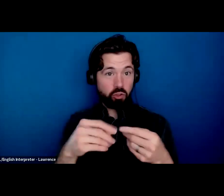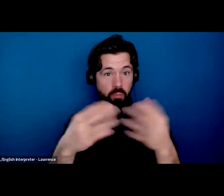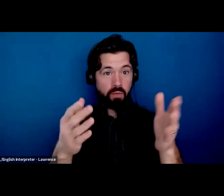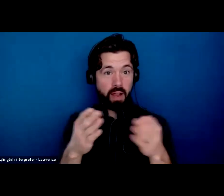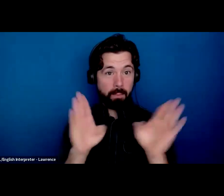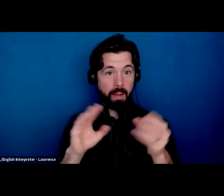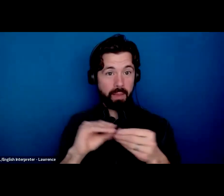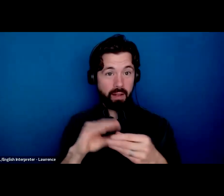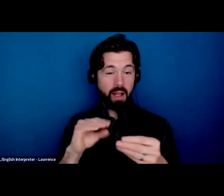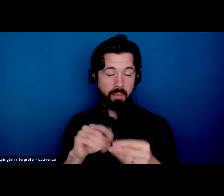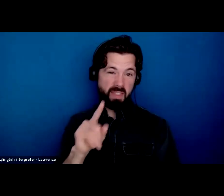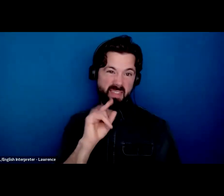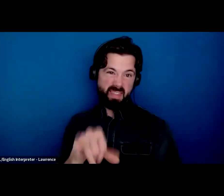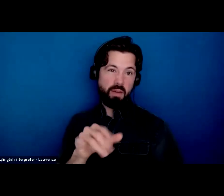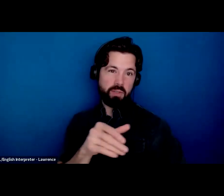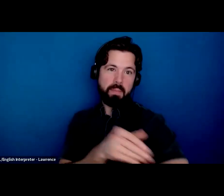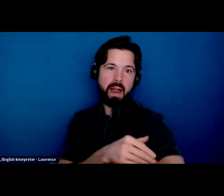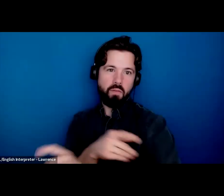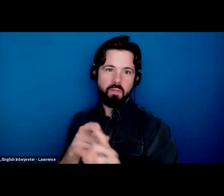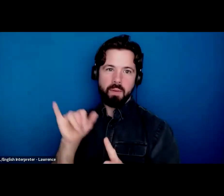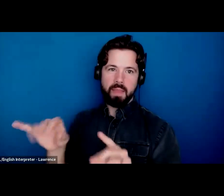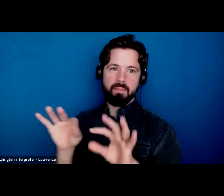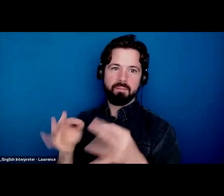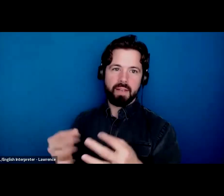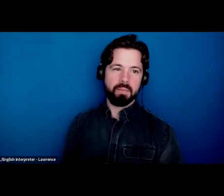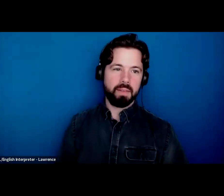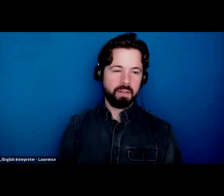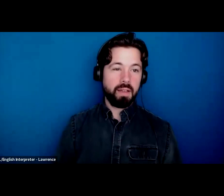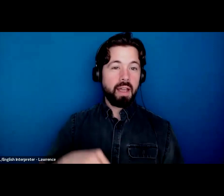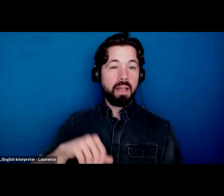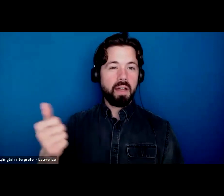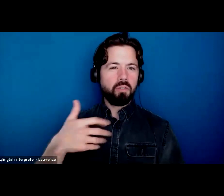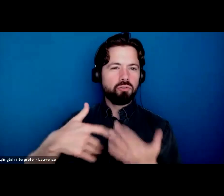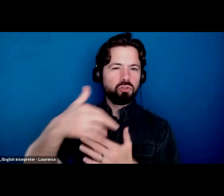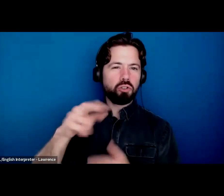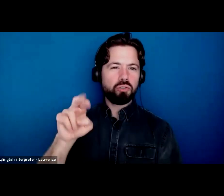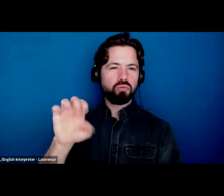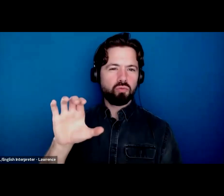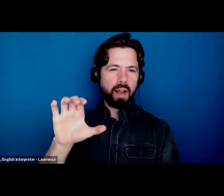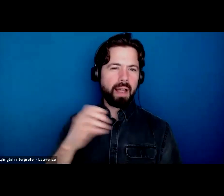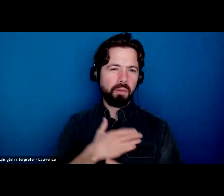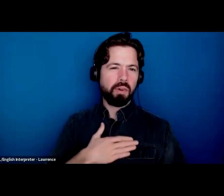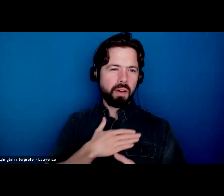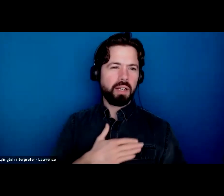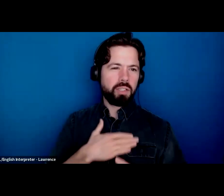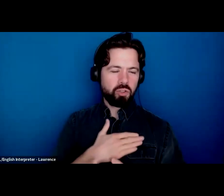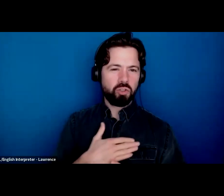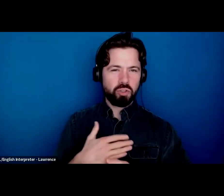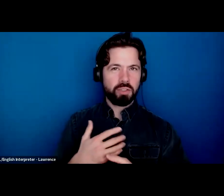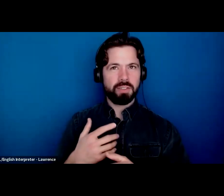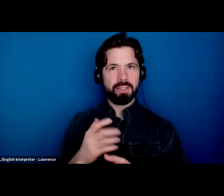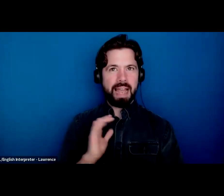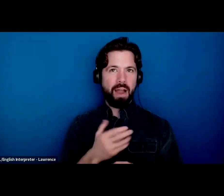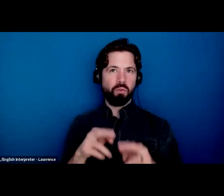And we also, I just one other thing as it relates to social rec, because I know it's been a challenge at our regional center to like fully implement it,